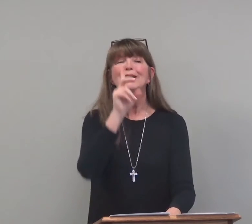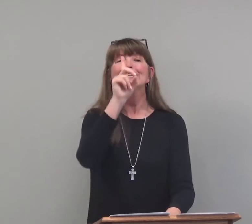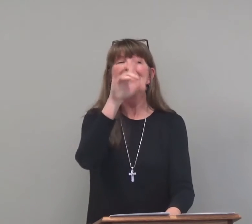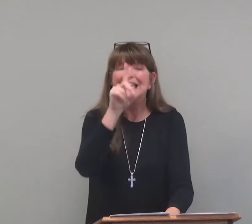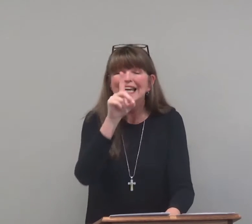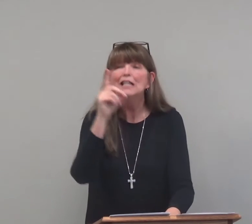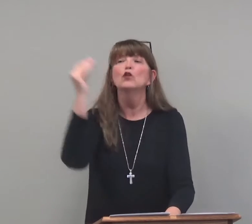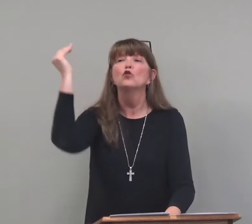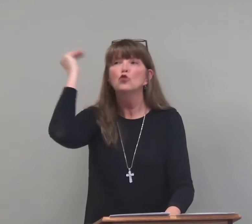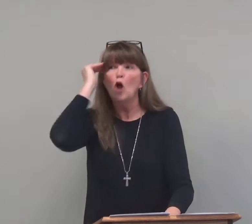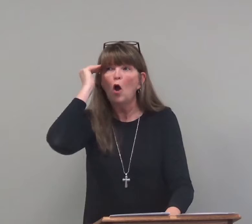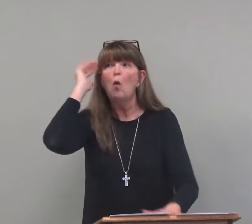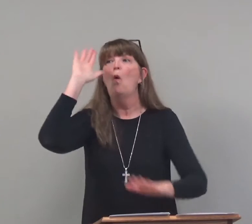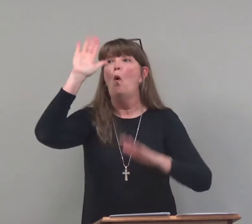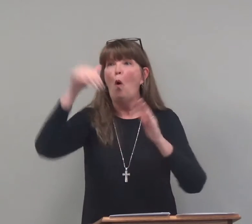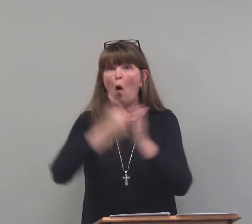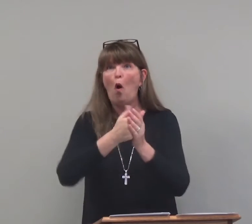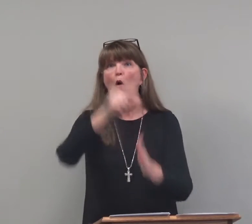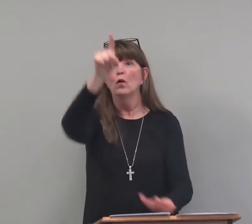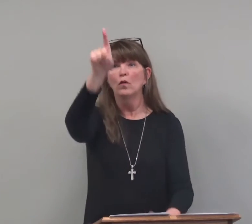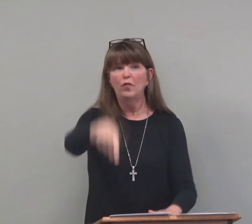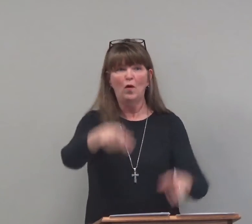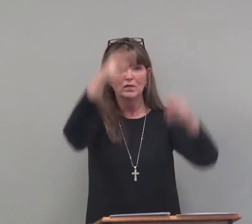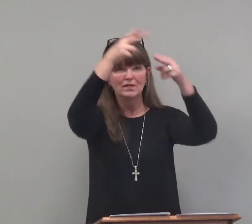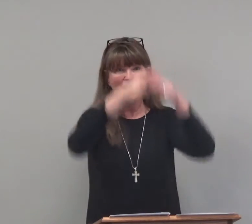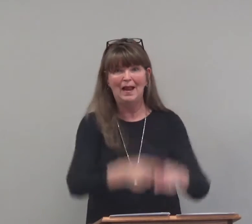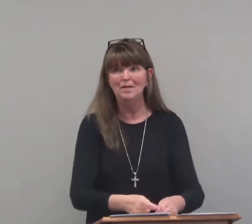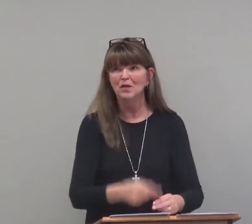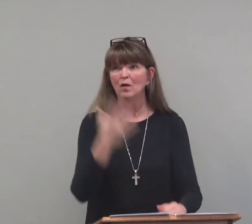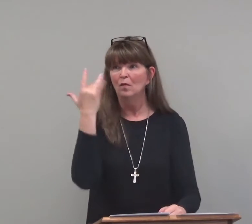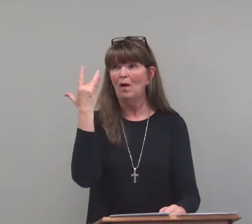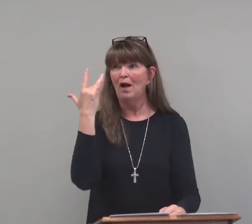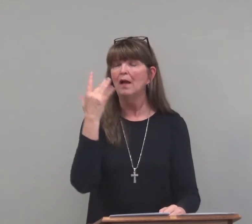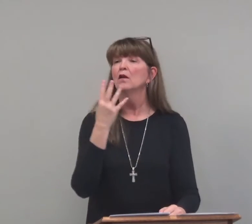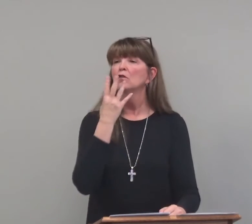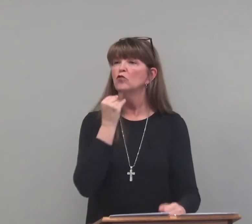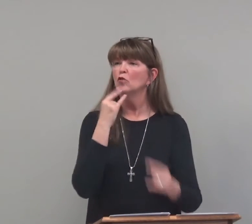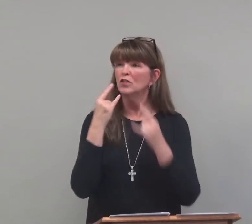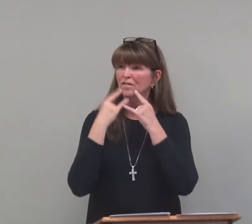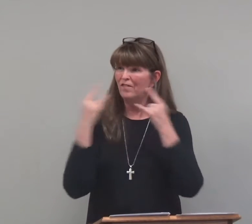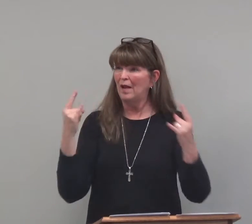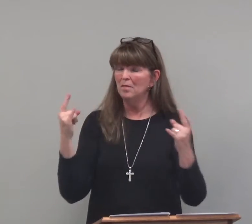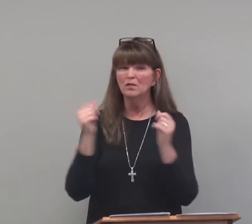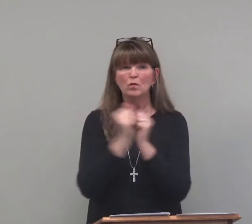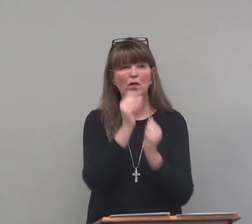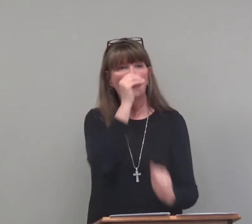Because in the first century, Jewish people did know all of those names.